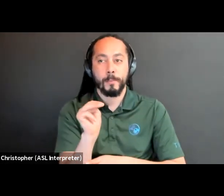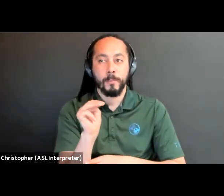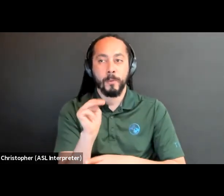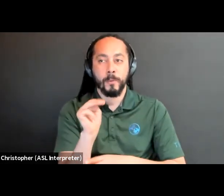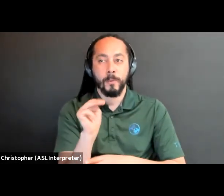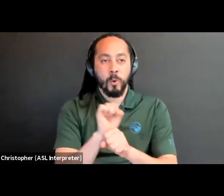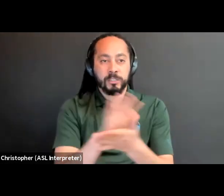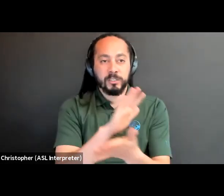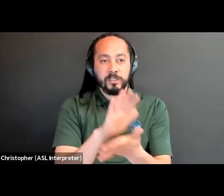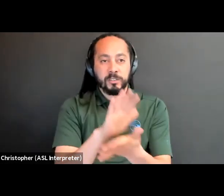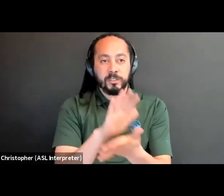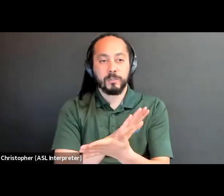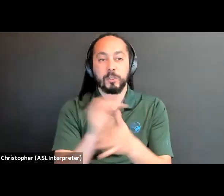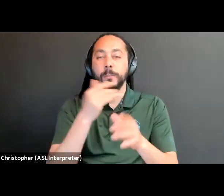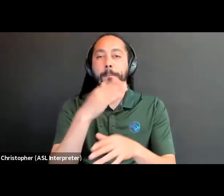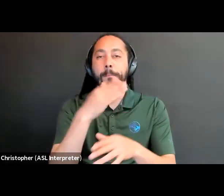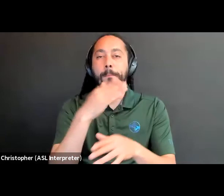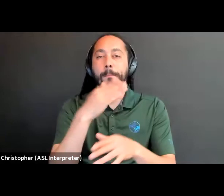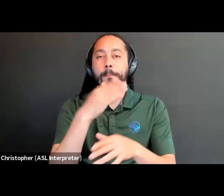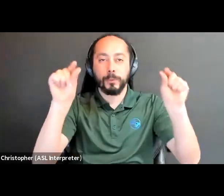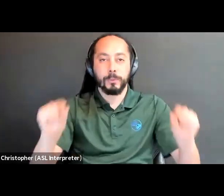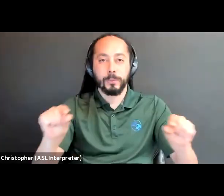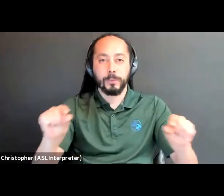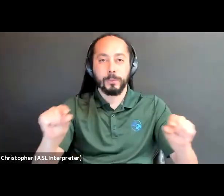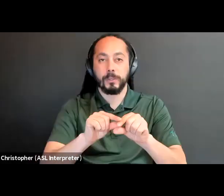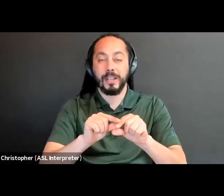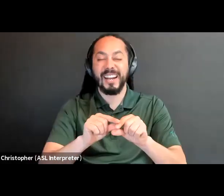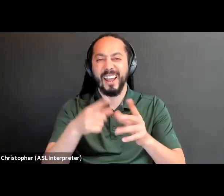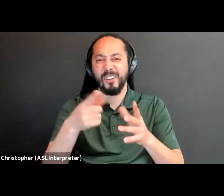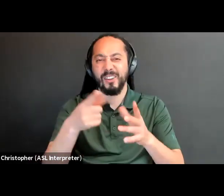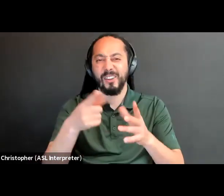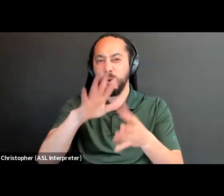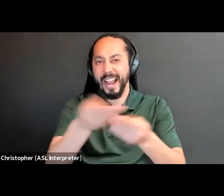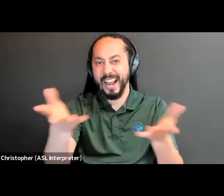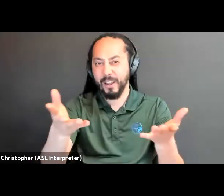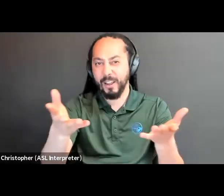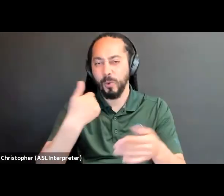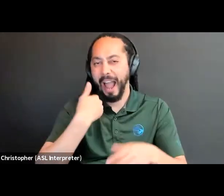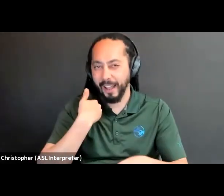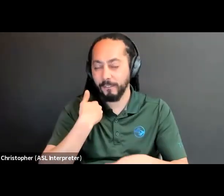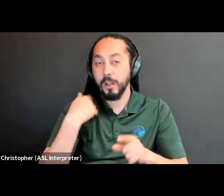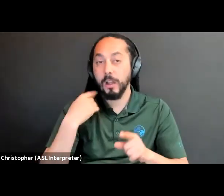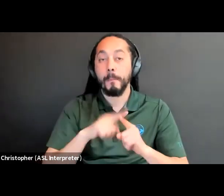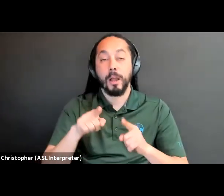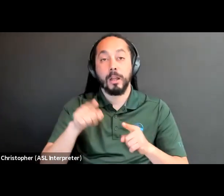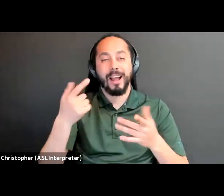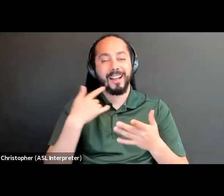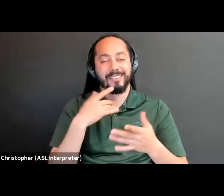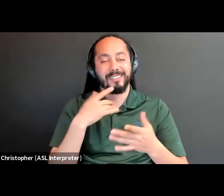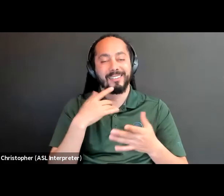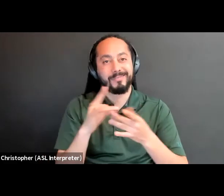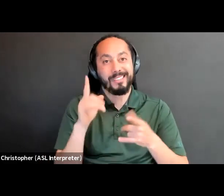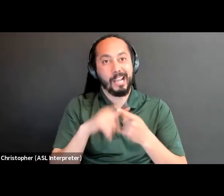of worksheets in your materials. As I indicated, I can't teach you how to use them all right here in this short introduction. But just know